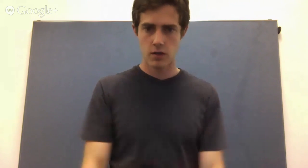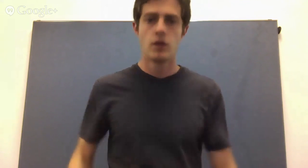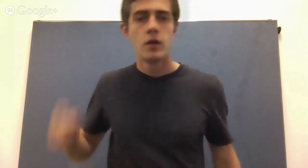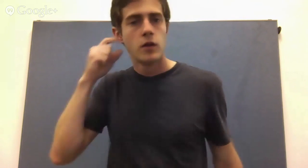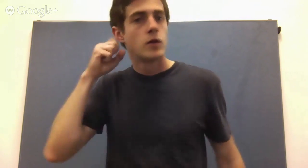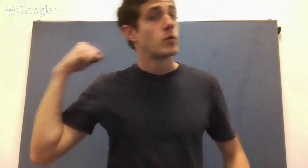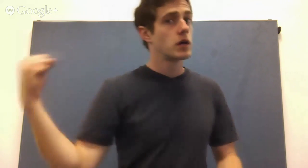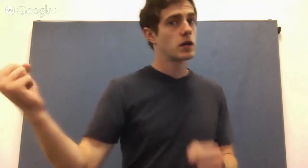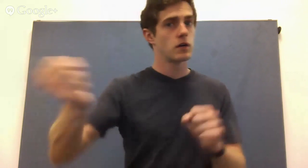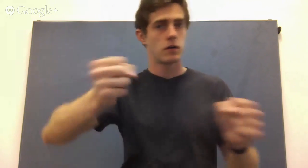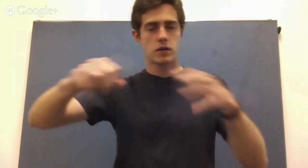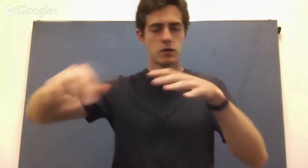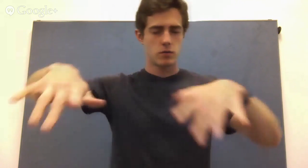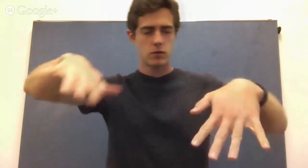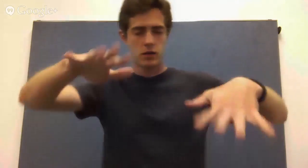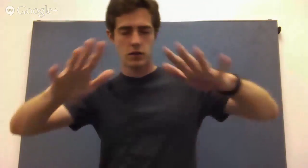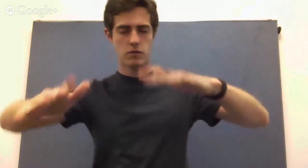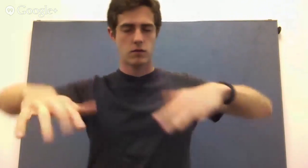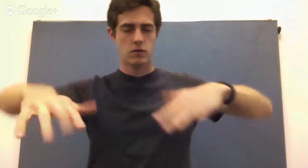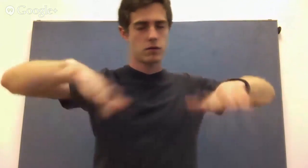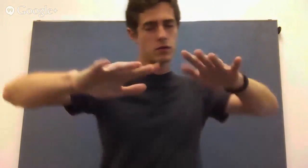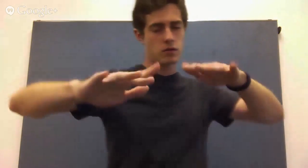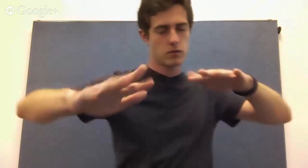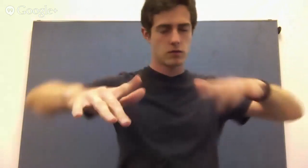Sound is a wave like a wave on the ocean.